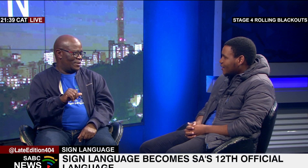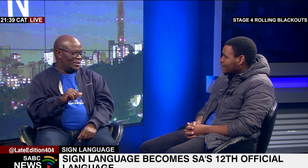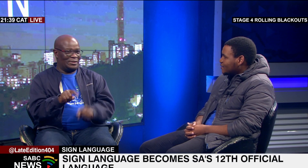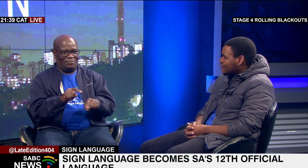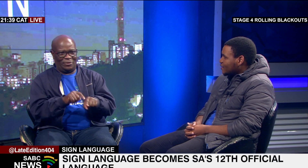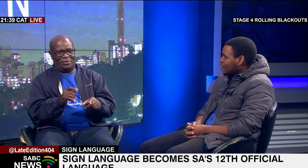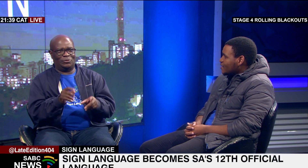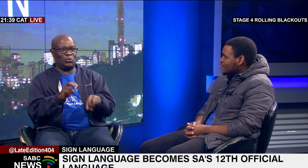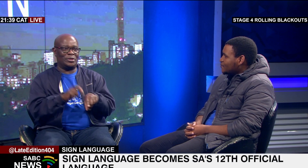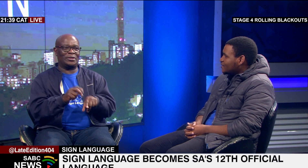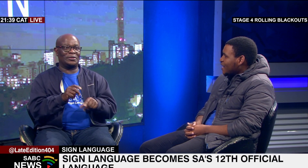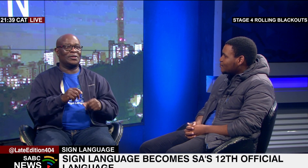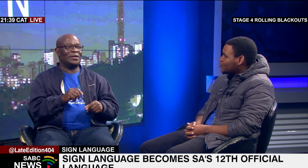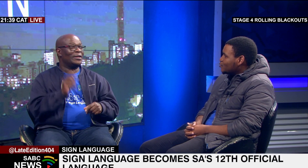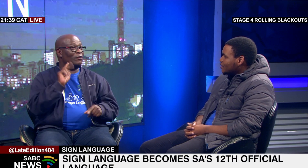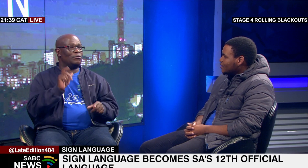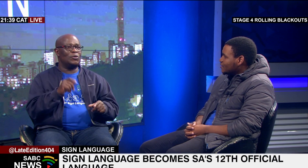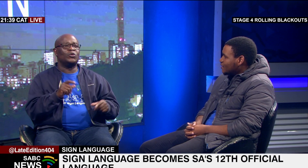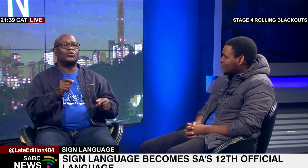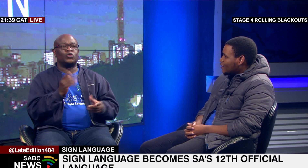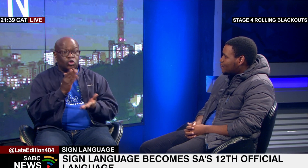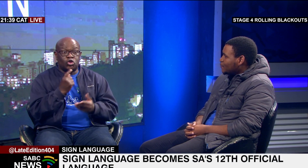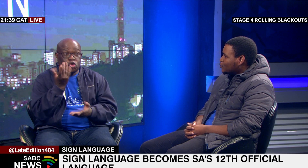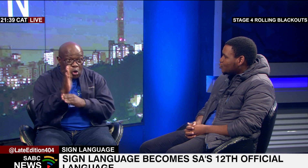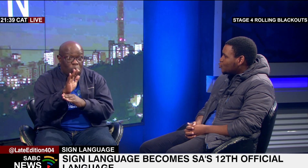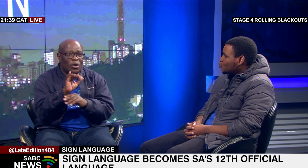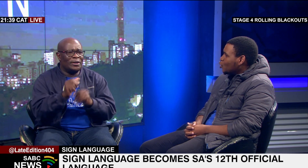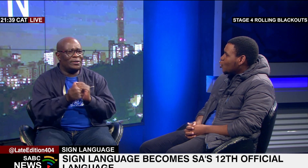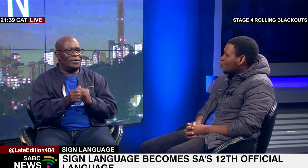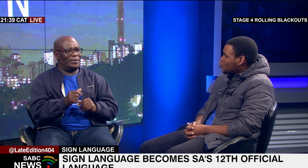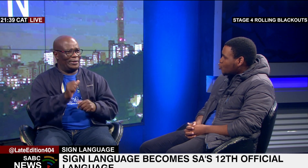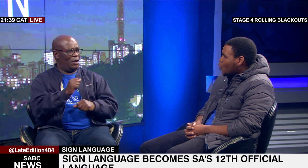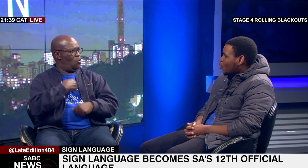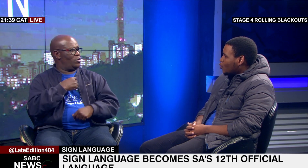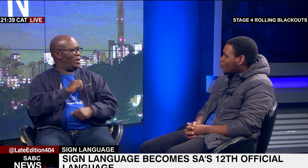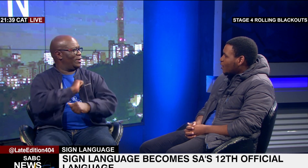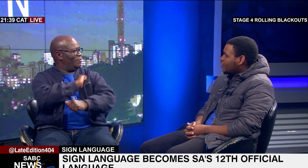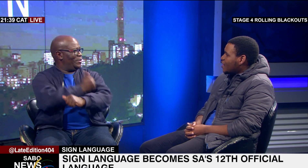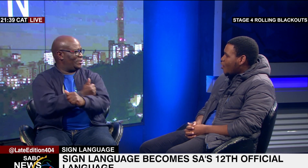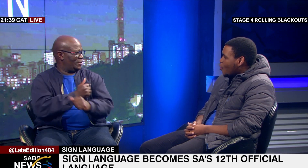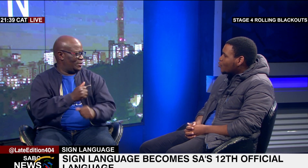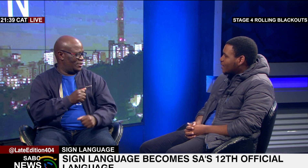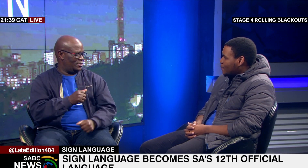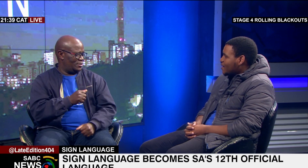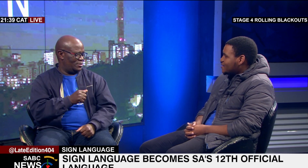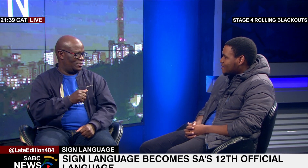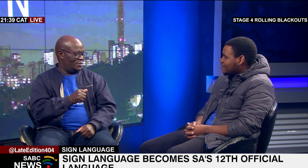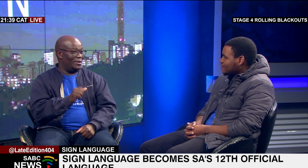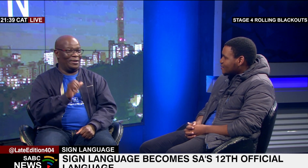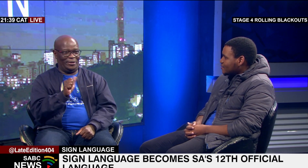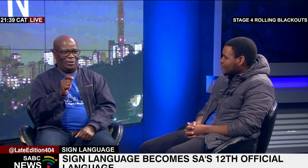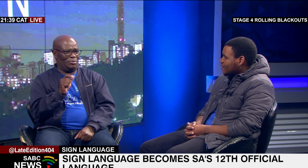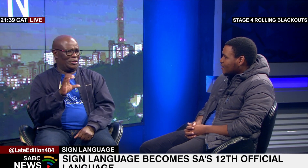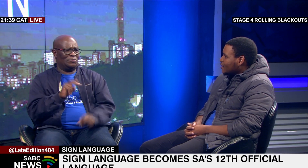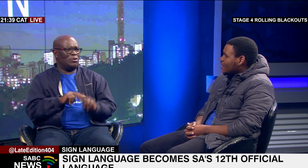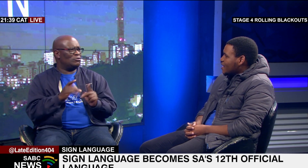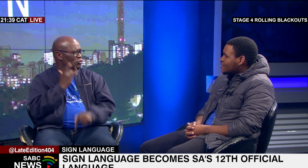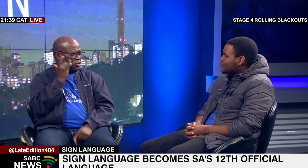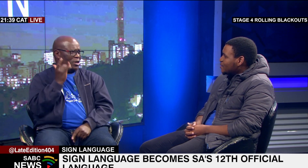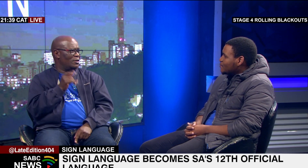that. Sometimes you need deaf people to show their own capacity. SAB must